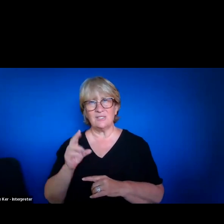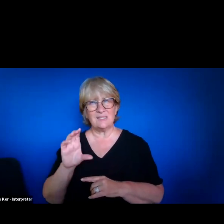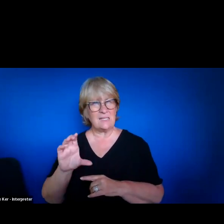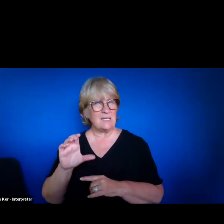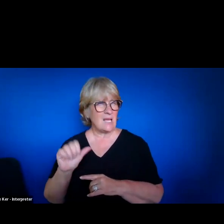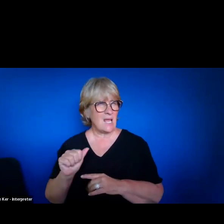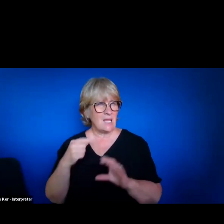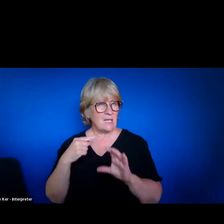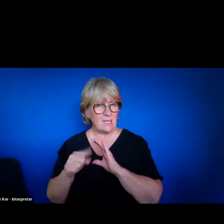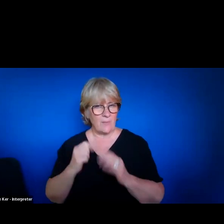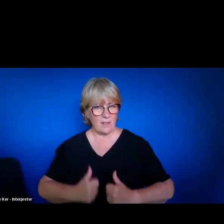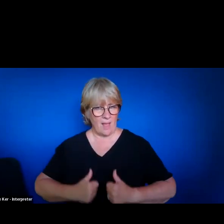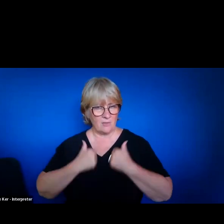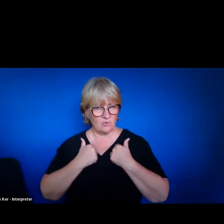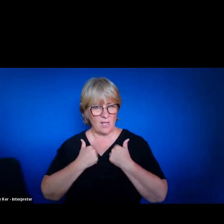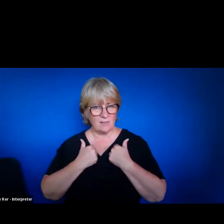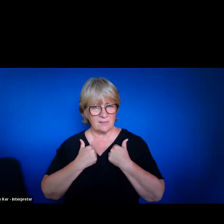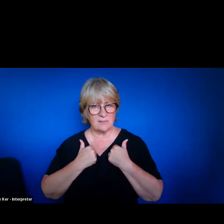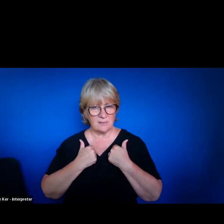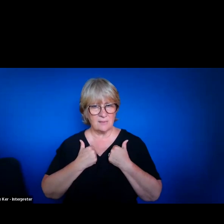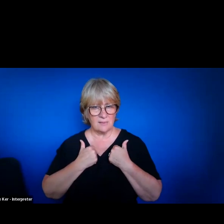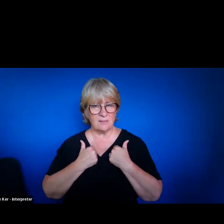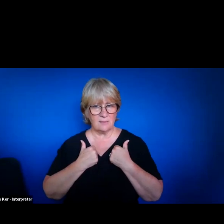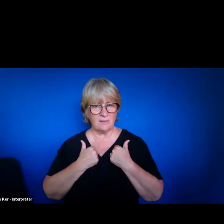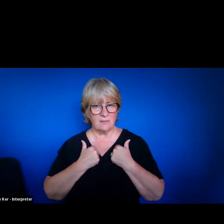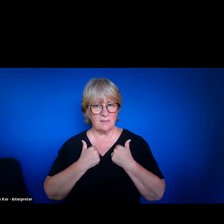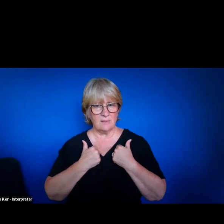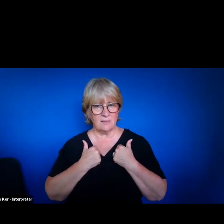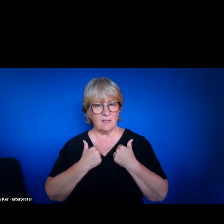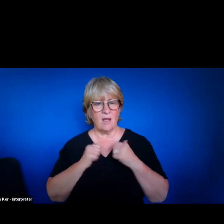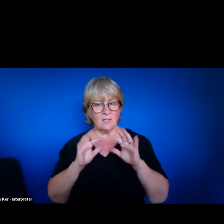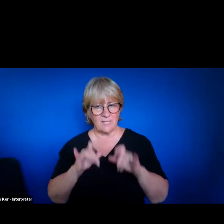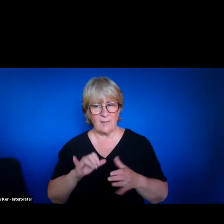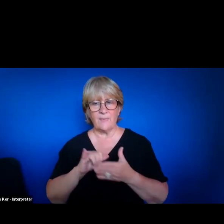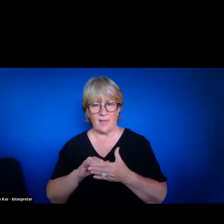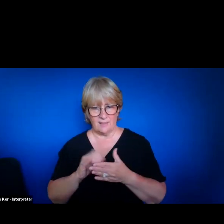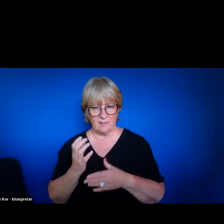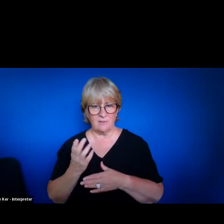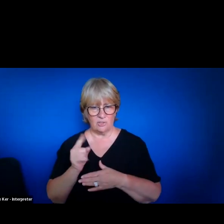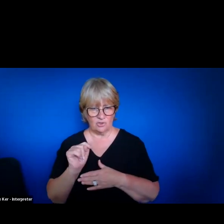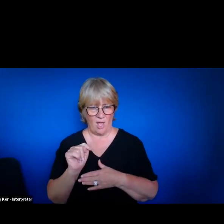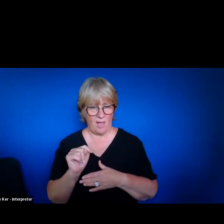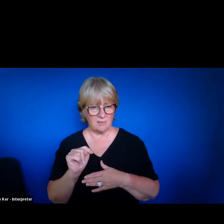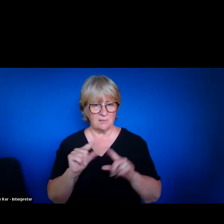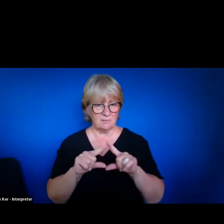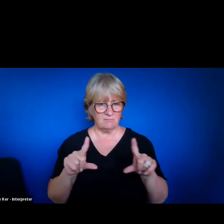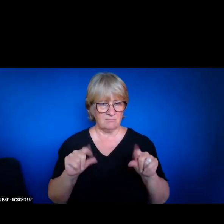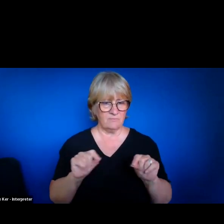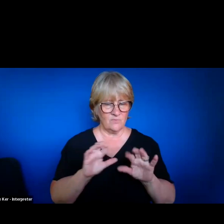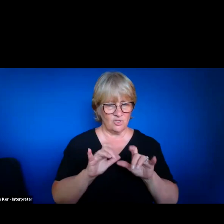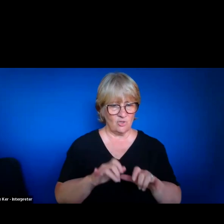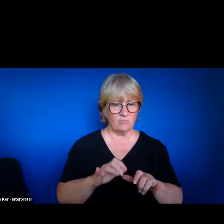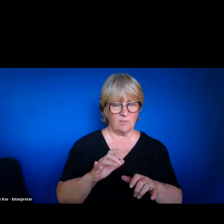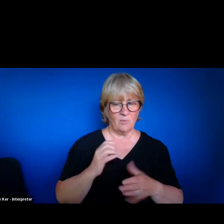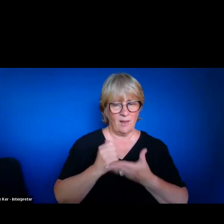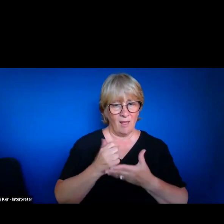email address where we collect our email. I'm just multitasking here. I'll put that in the chat so you have access to it. That'll just help